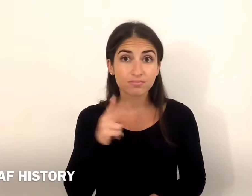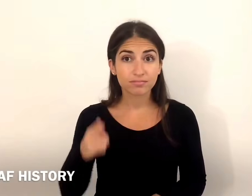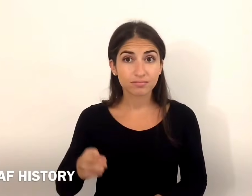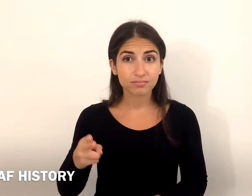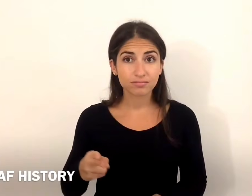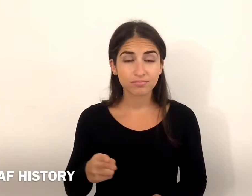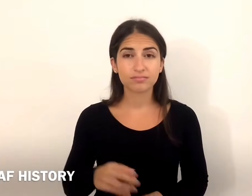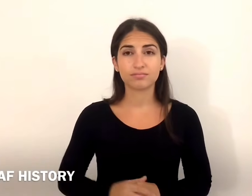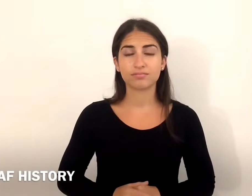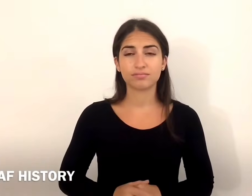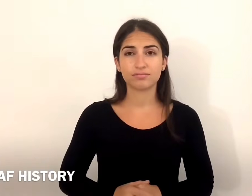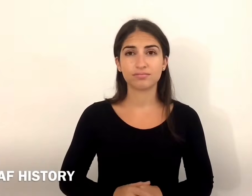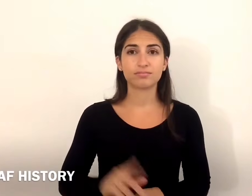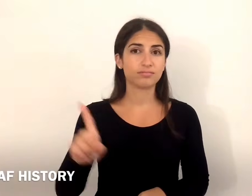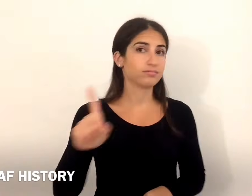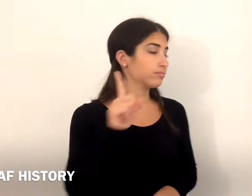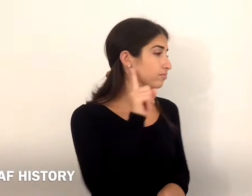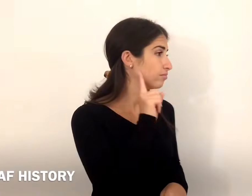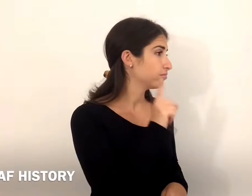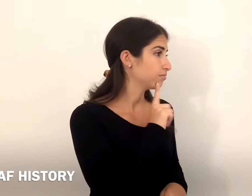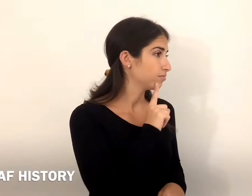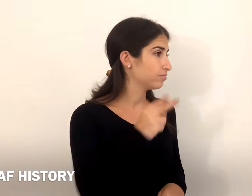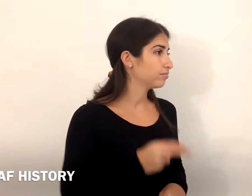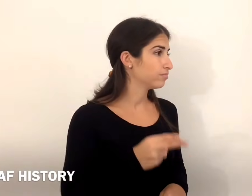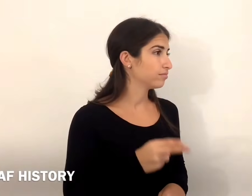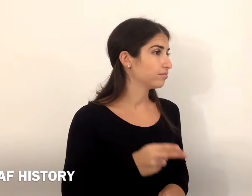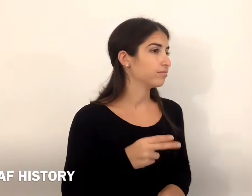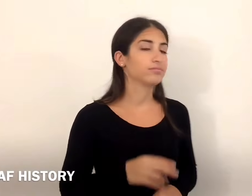Deaf history. So that's deaf history.